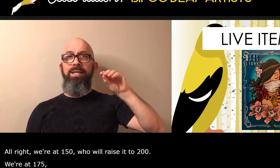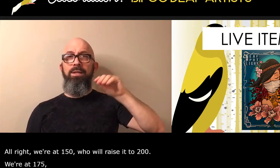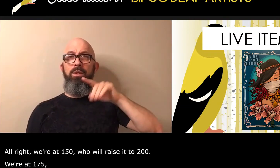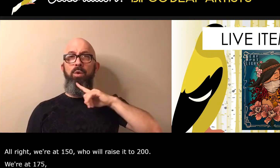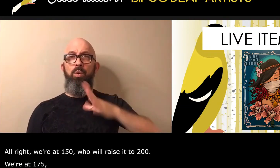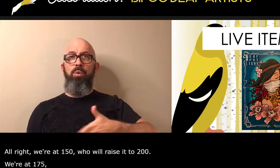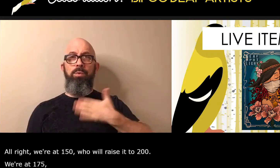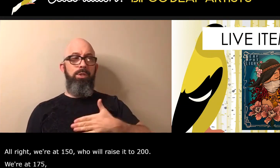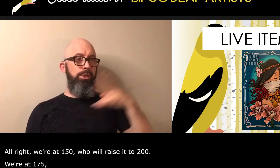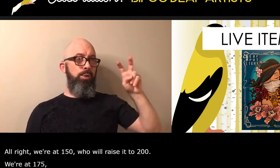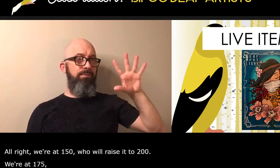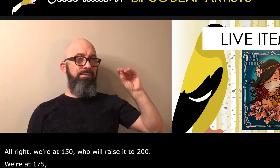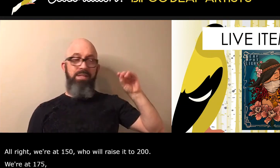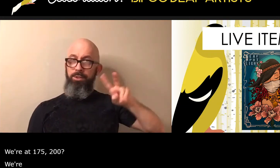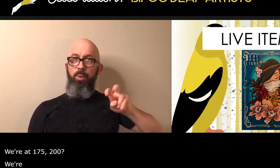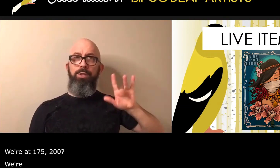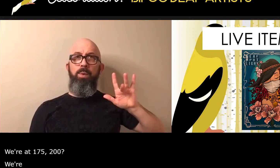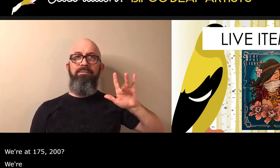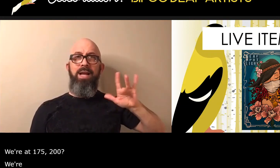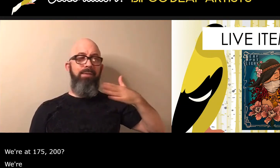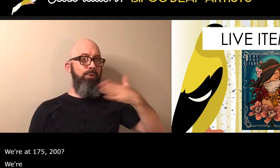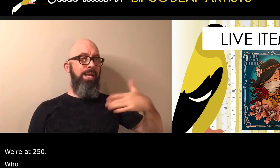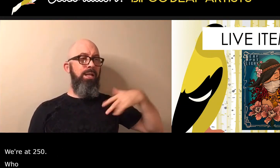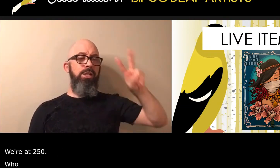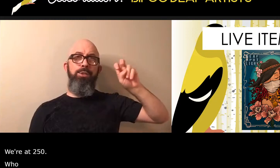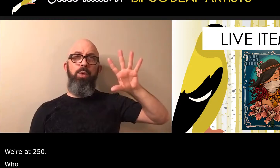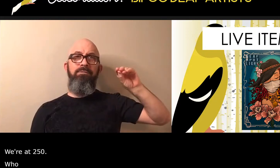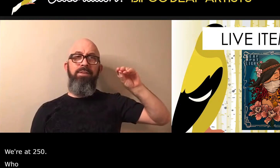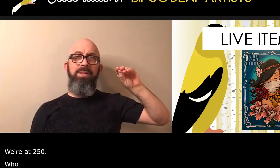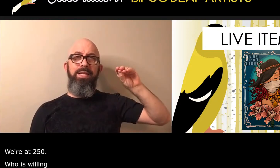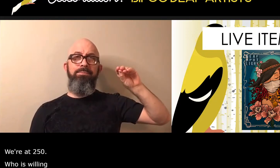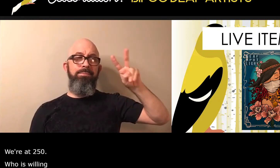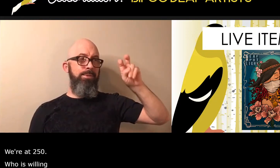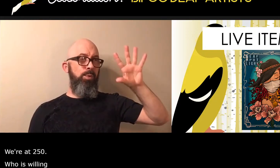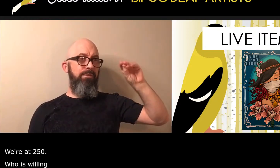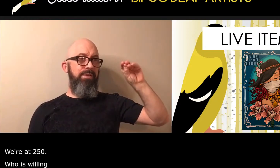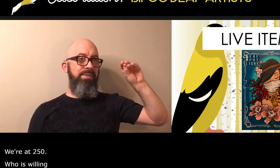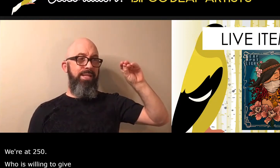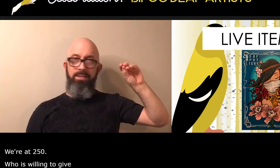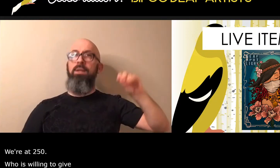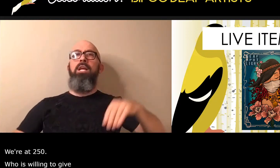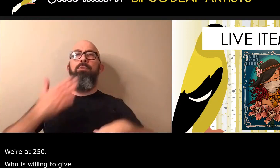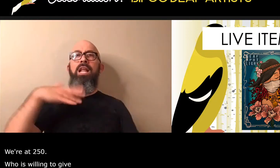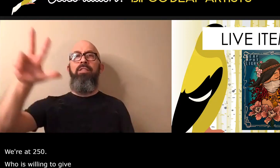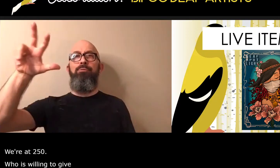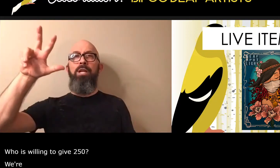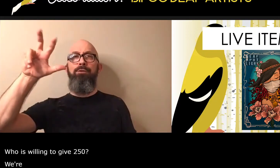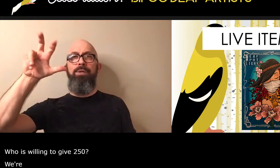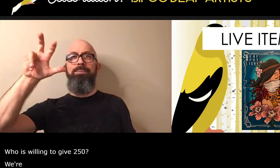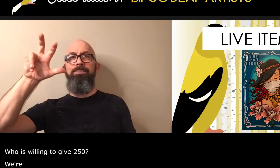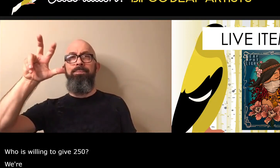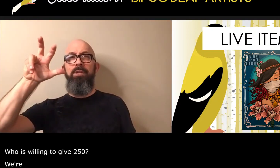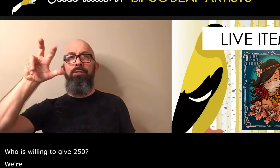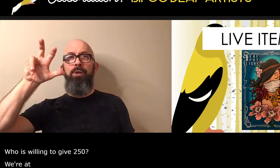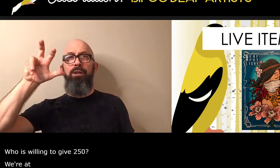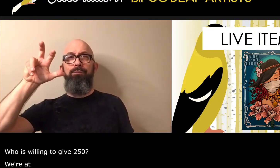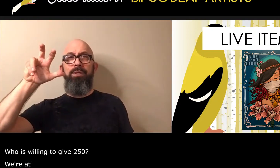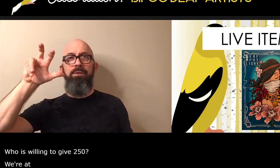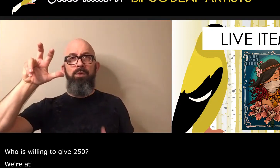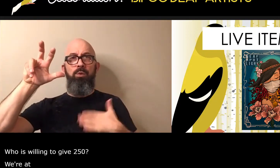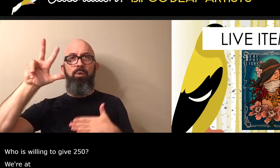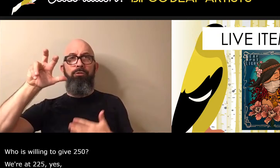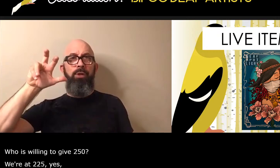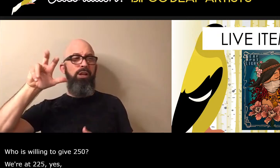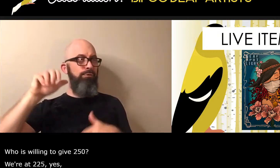we're at 250. Who's willing to give 250? We're at 225. Yes, 250. Great. Who's going to